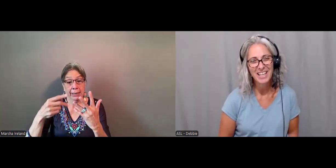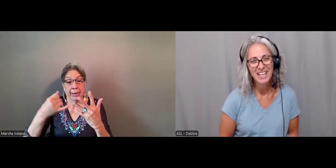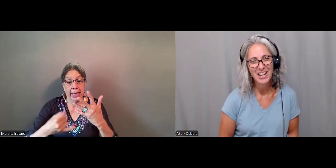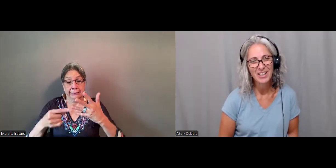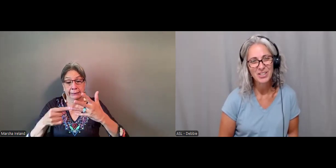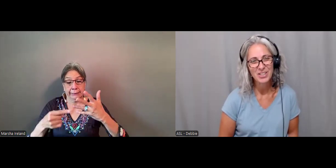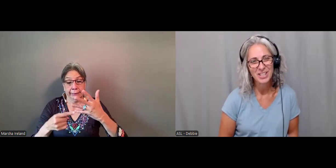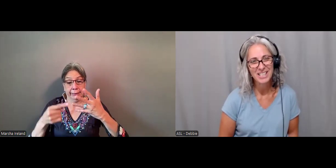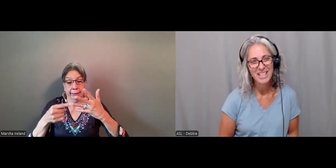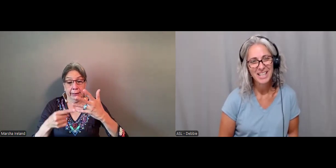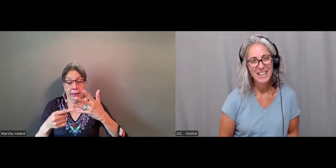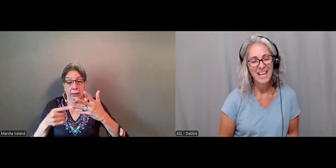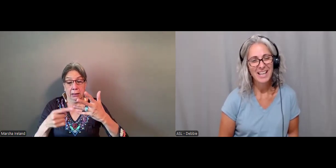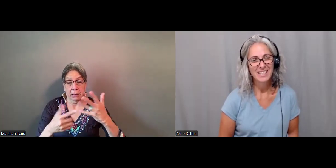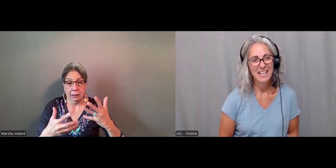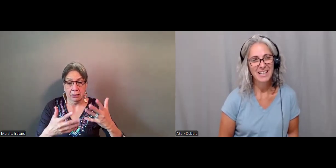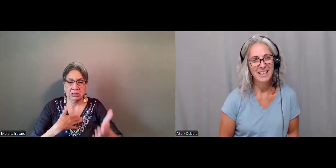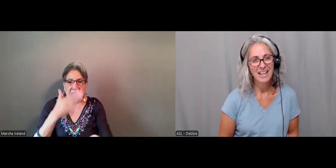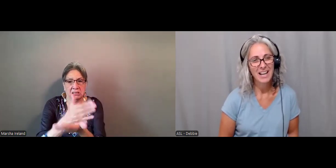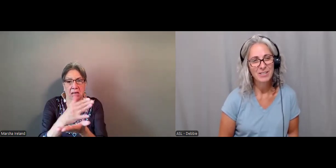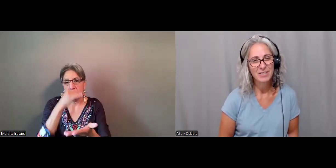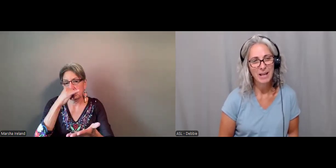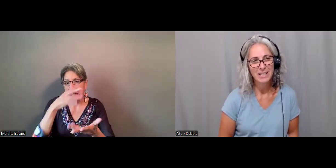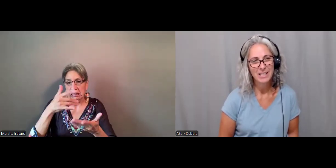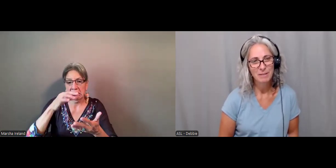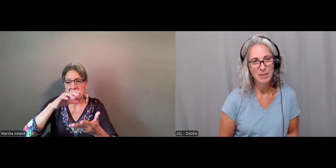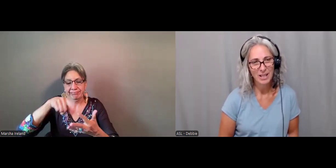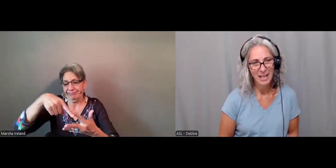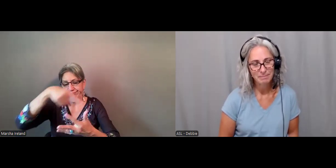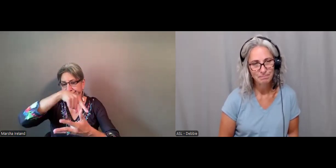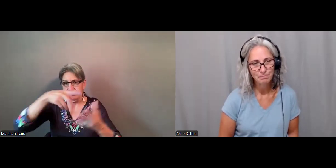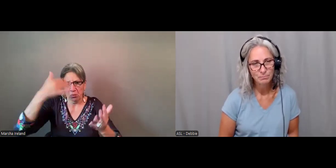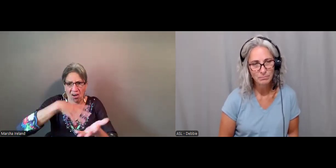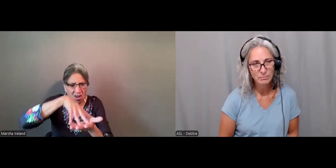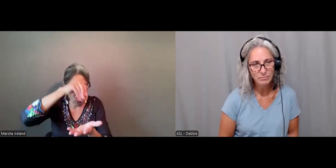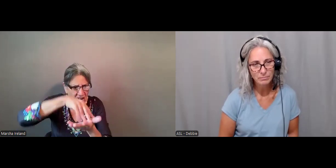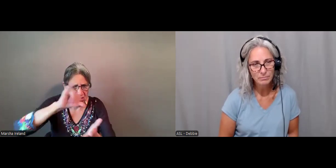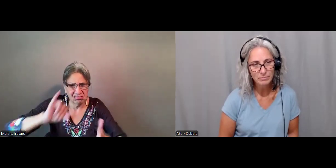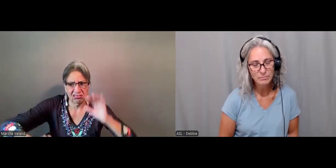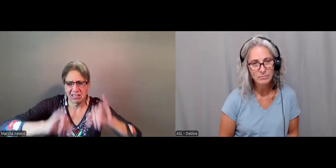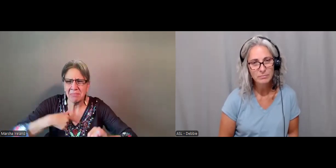and he understood that I use my hands to communicate.